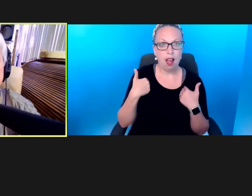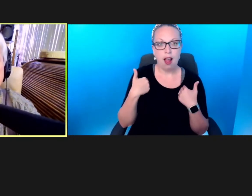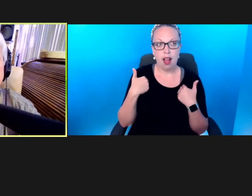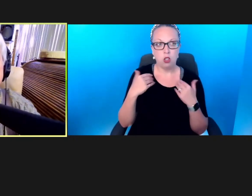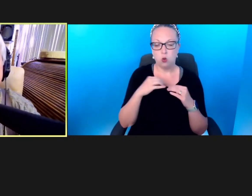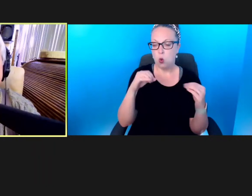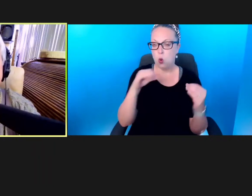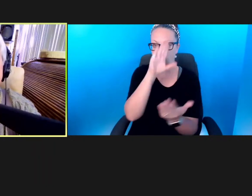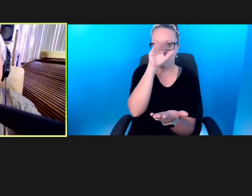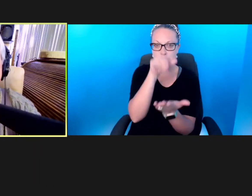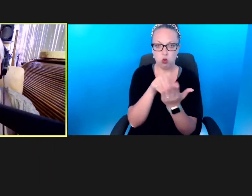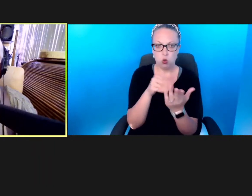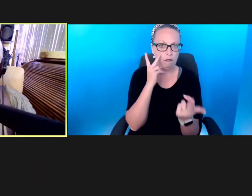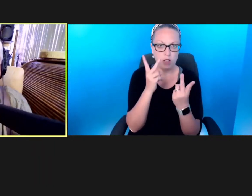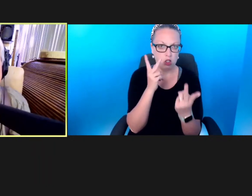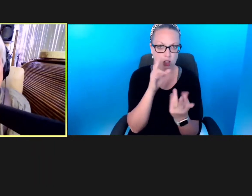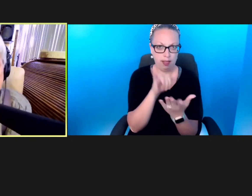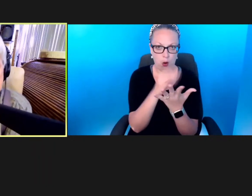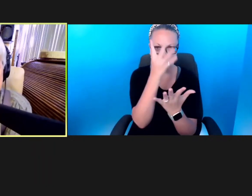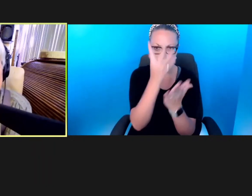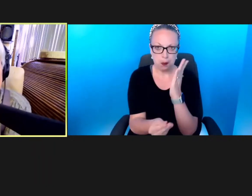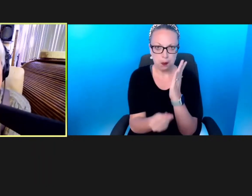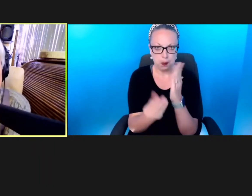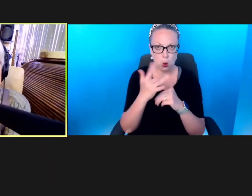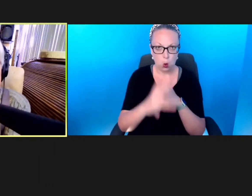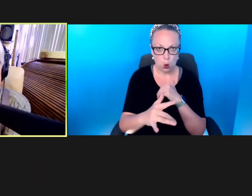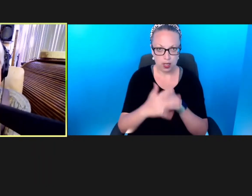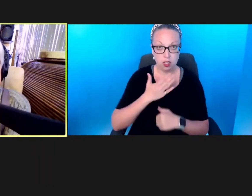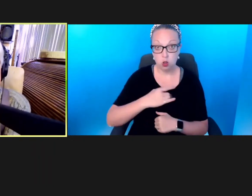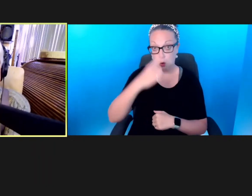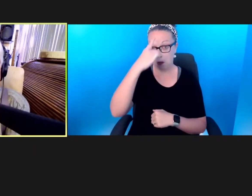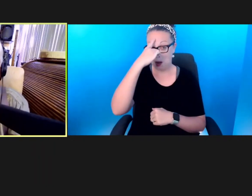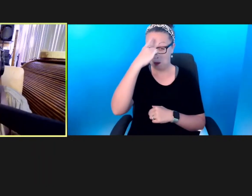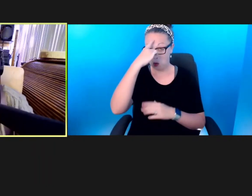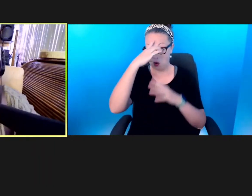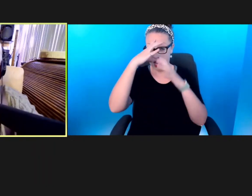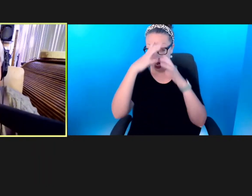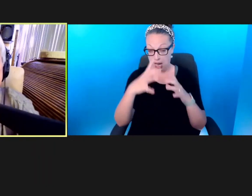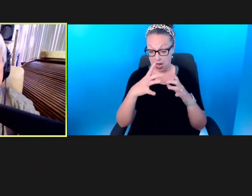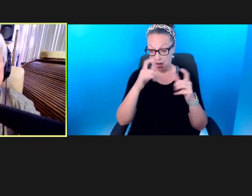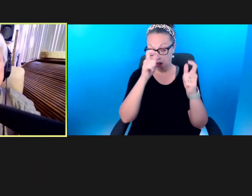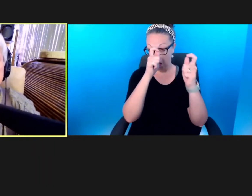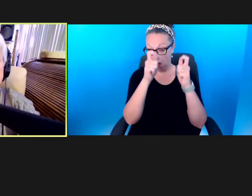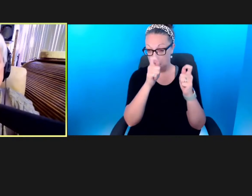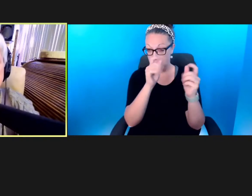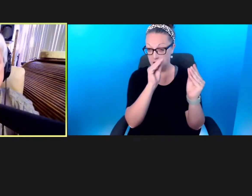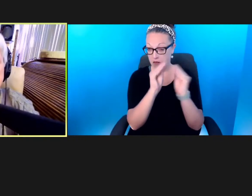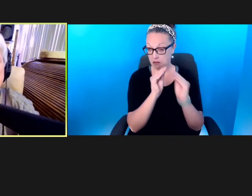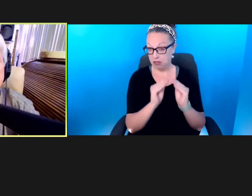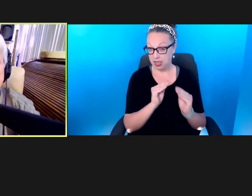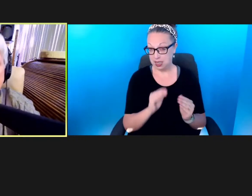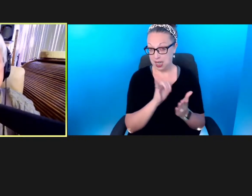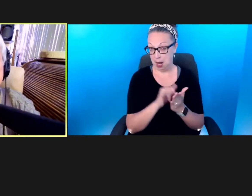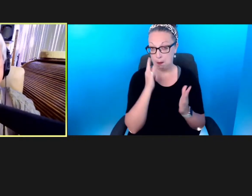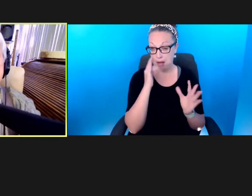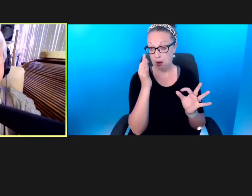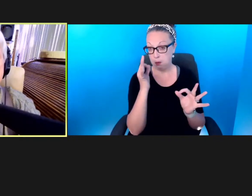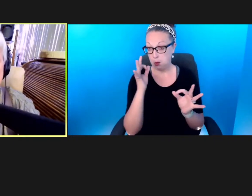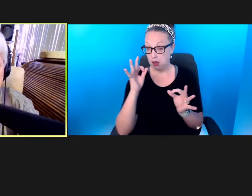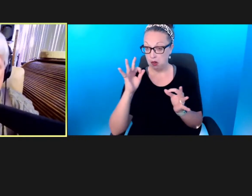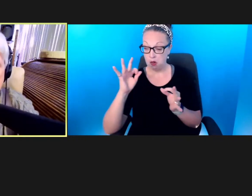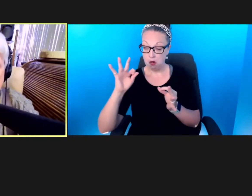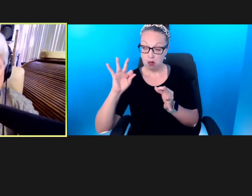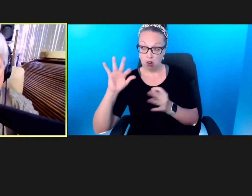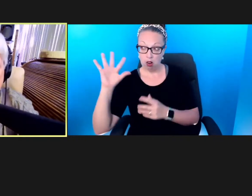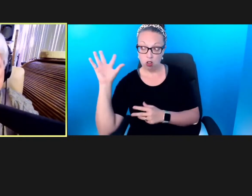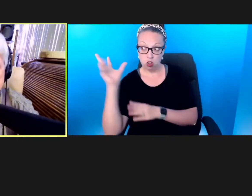lost very early. So the brain compensated by pulling over to pull in peripheral vision. That's a